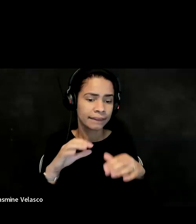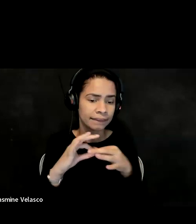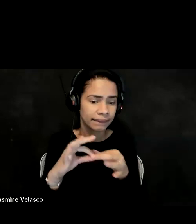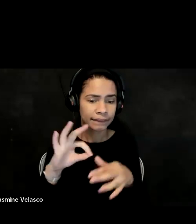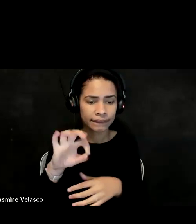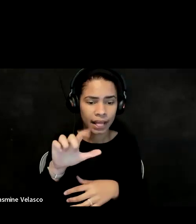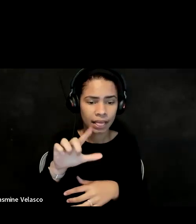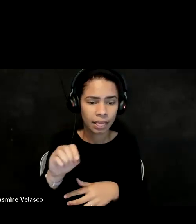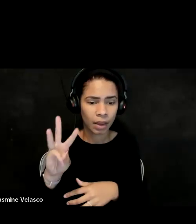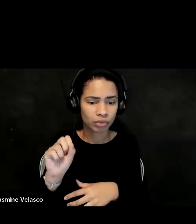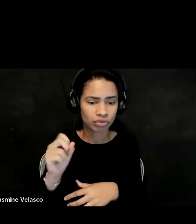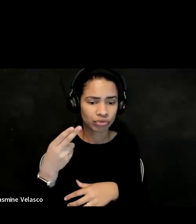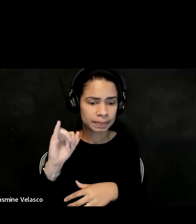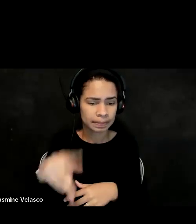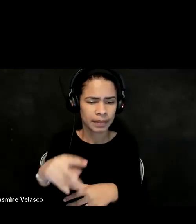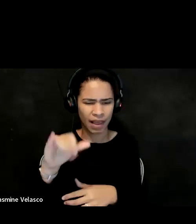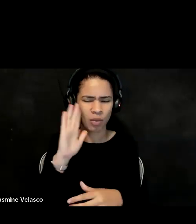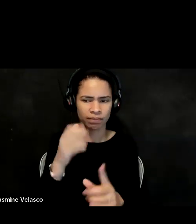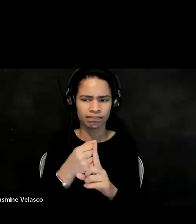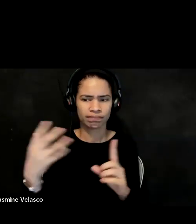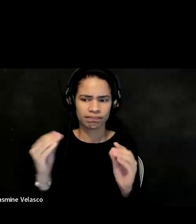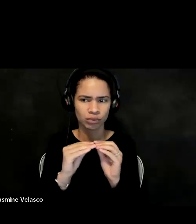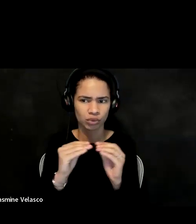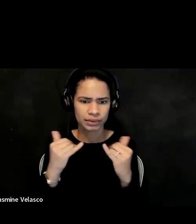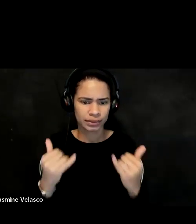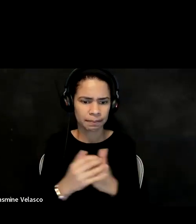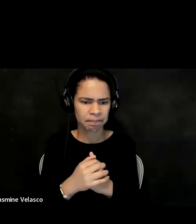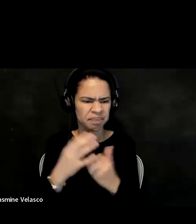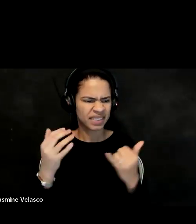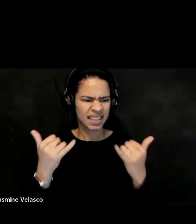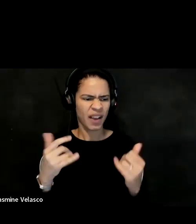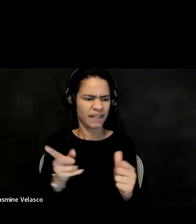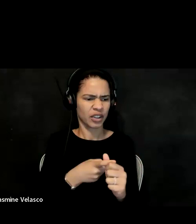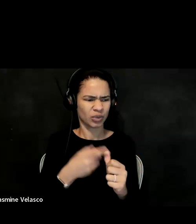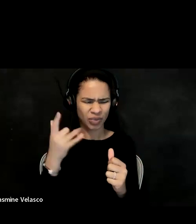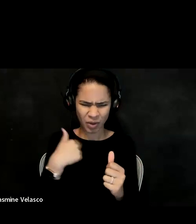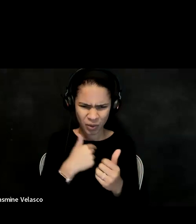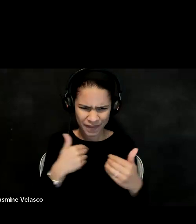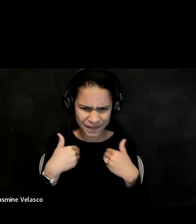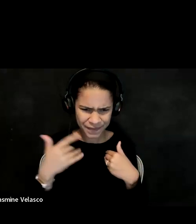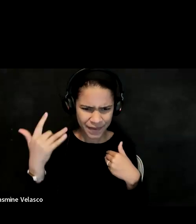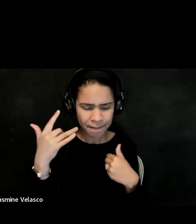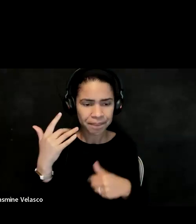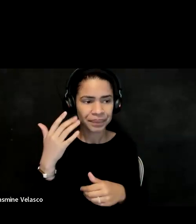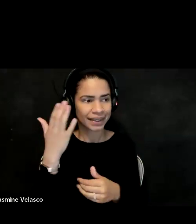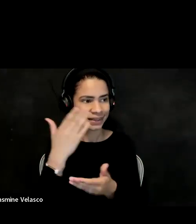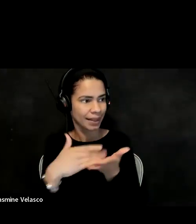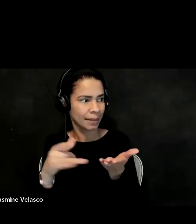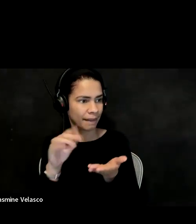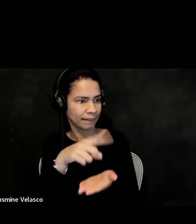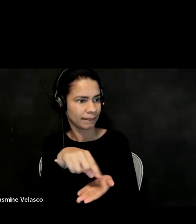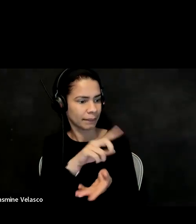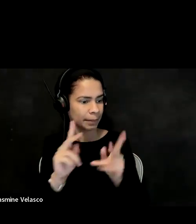a bit more about. But I want to talk a little bit about why do we have a DKC? In part due to some of these people that you see on